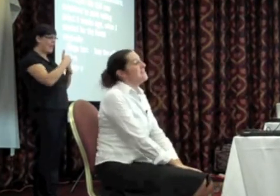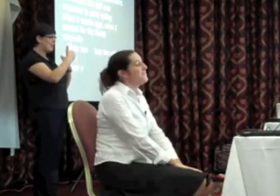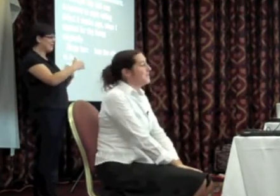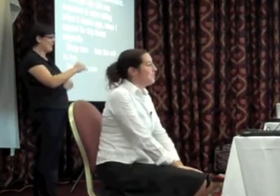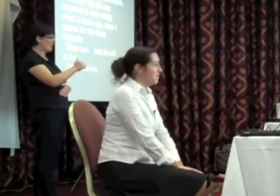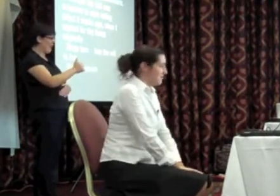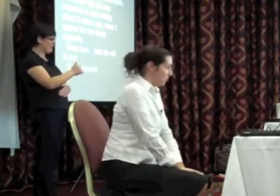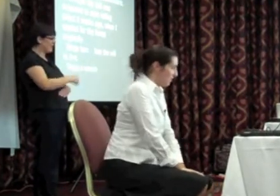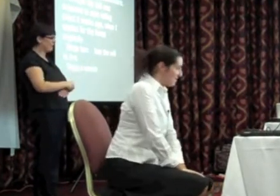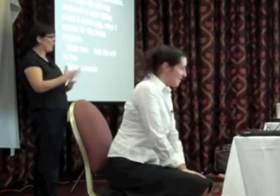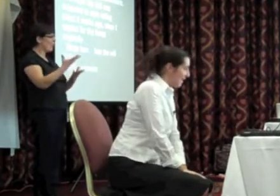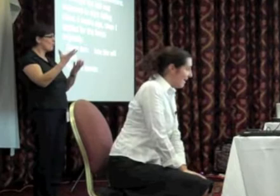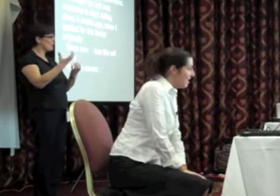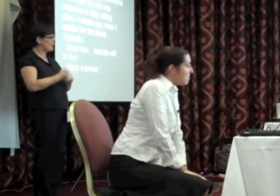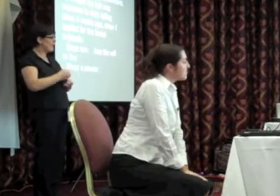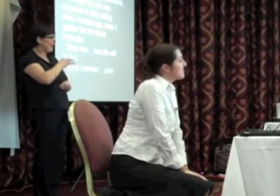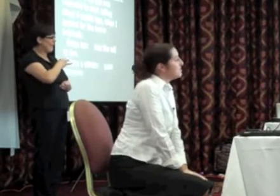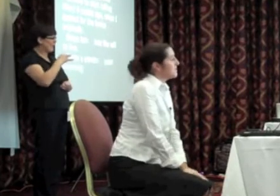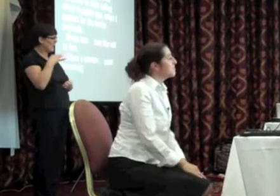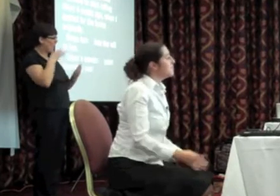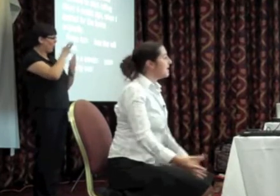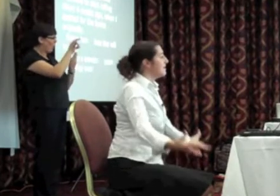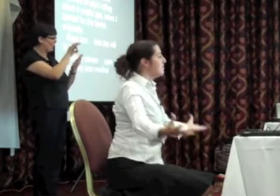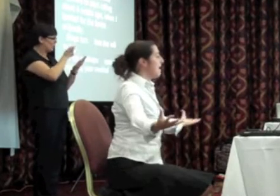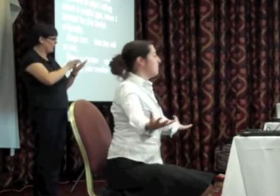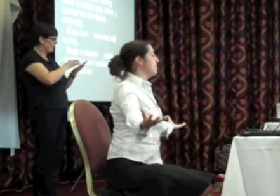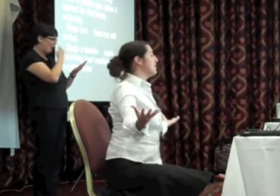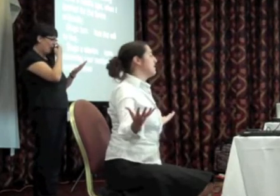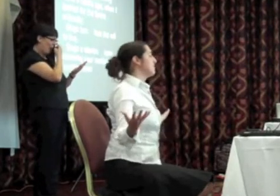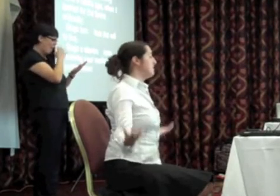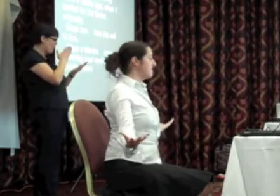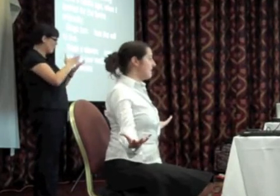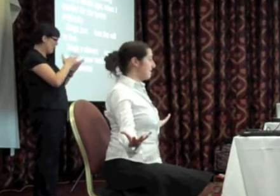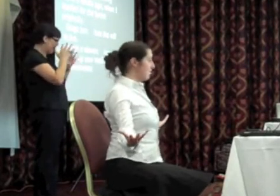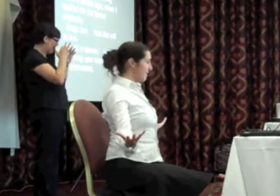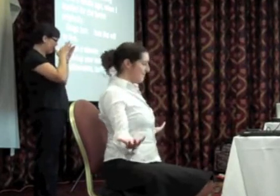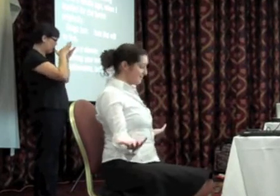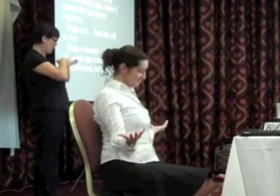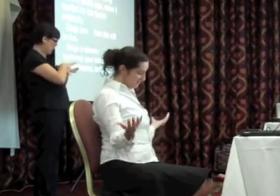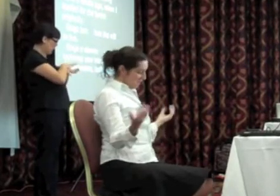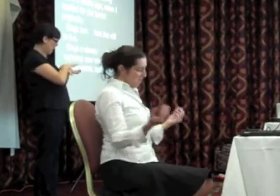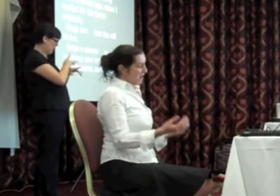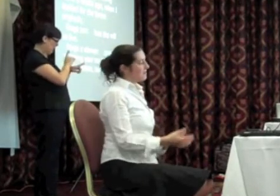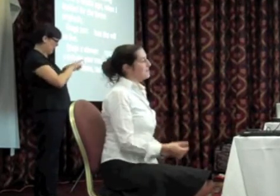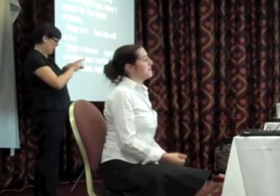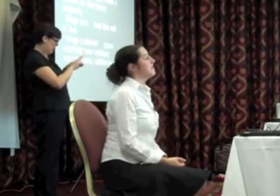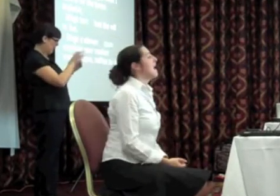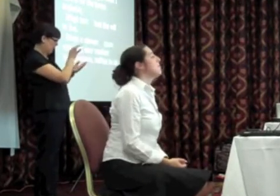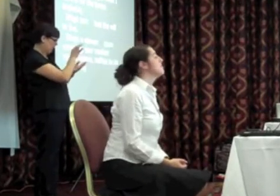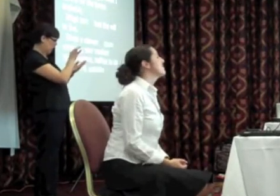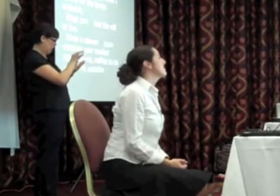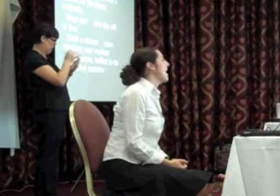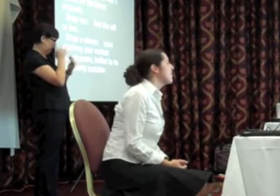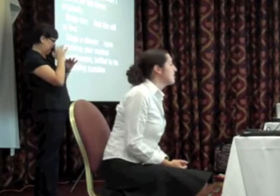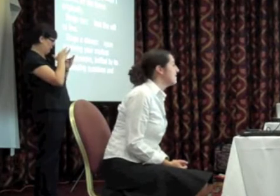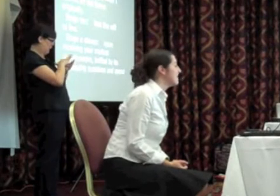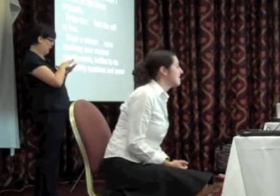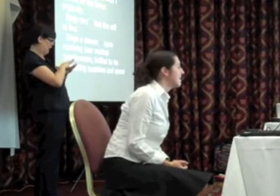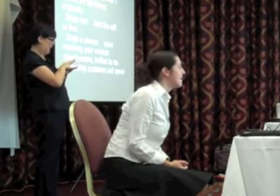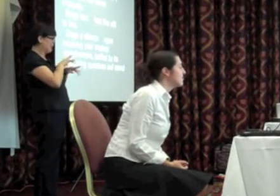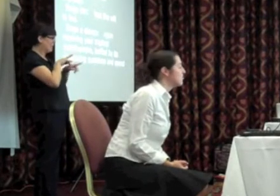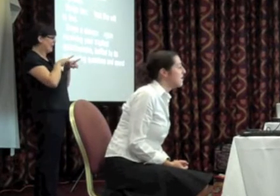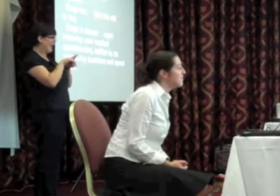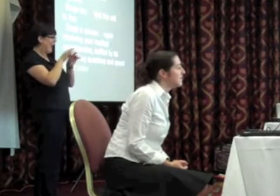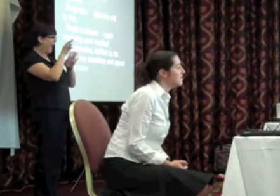Upon receiving your medical questionnaire, proceed to be completely baffled by its misleading questions and spend hours scouring